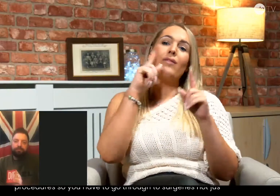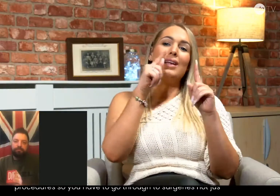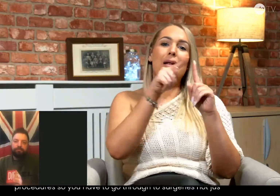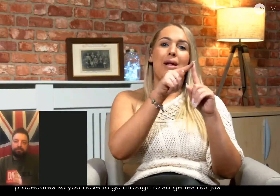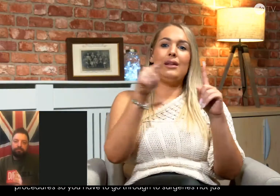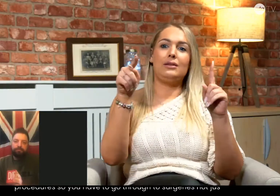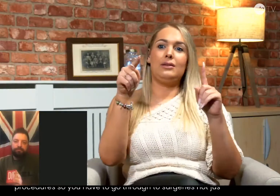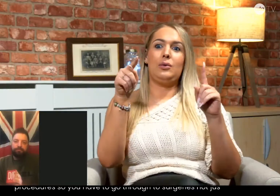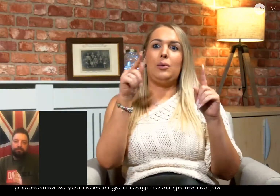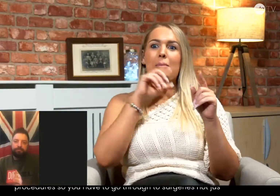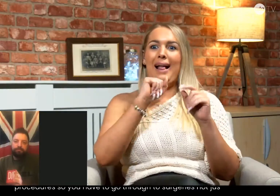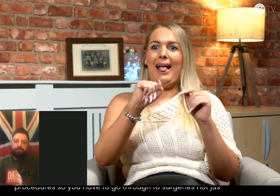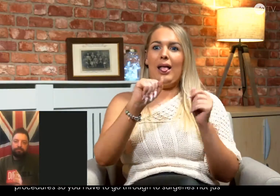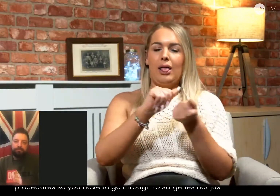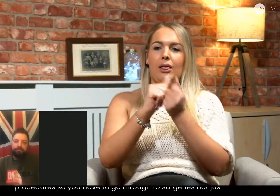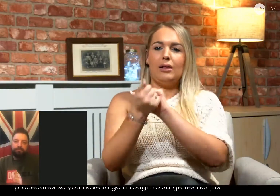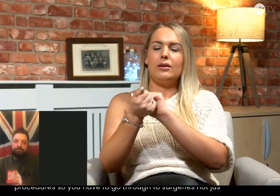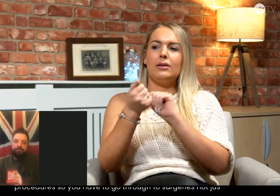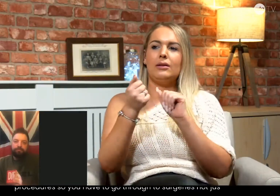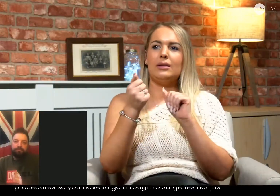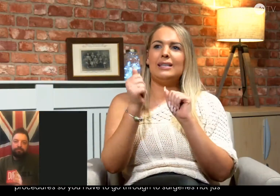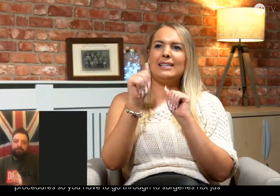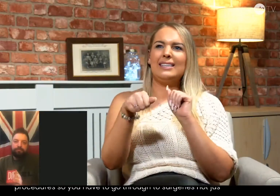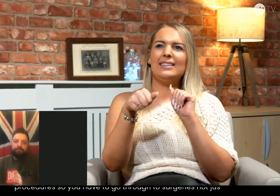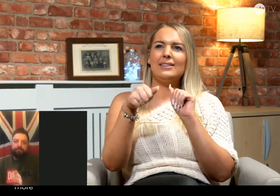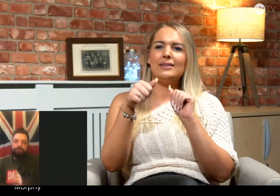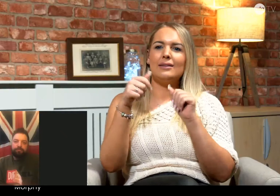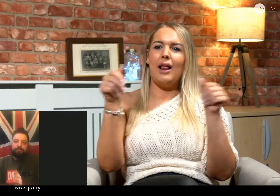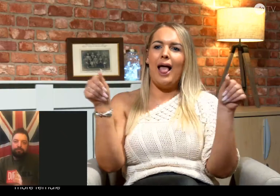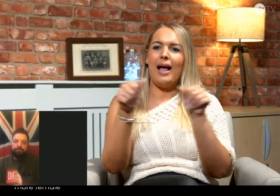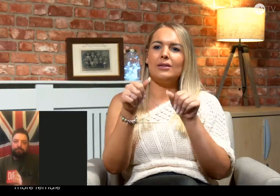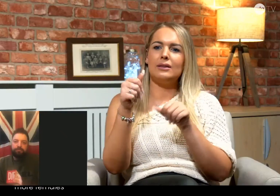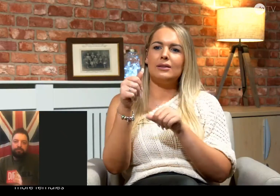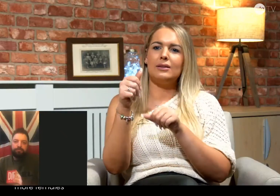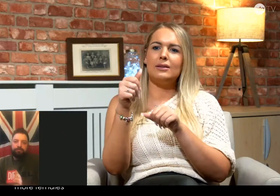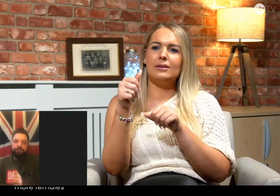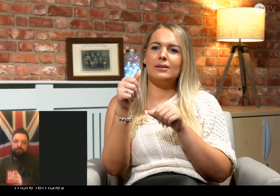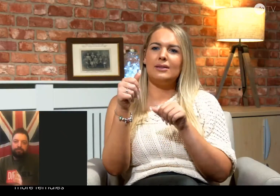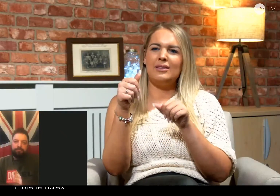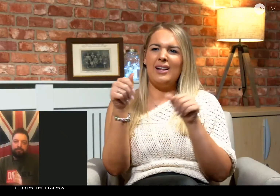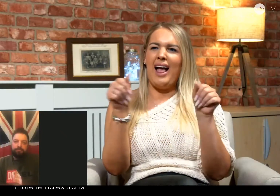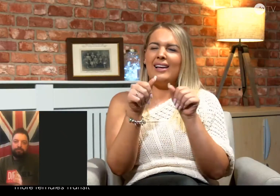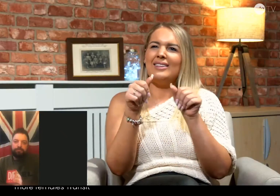And I think more females transition to males, possibly.